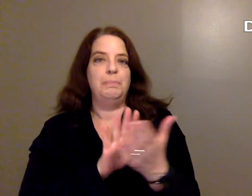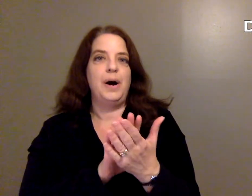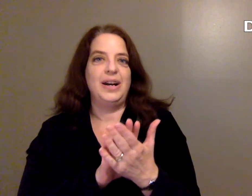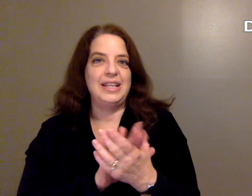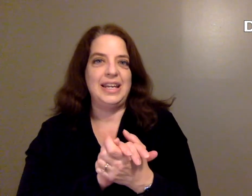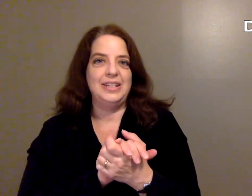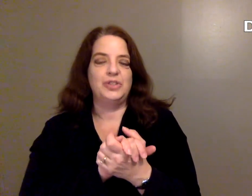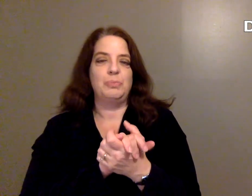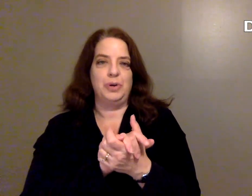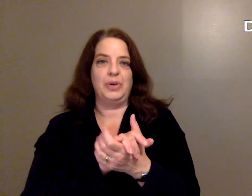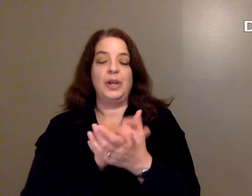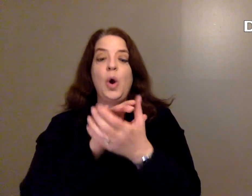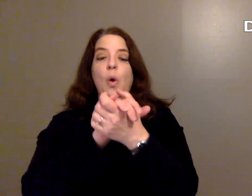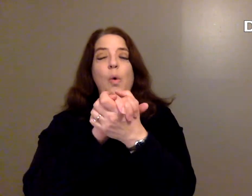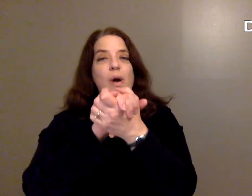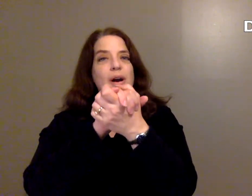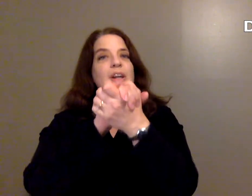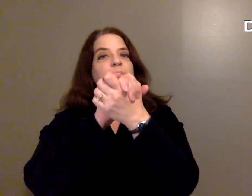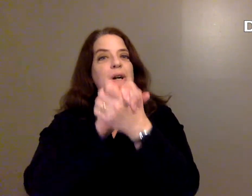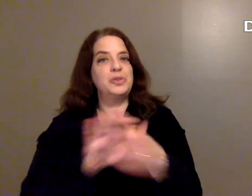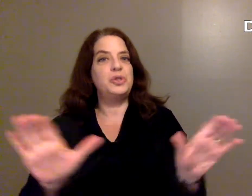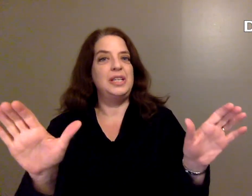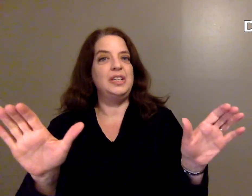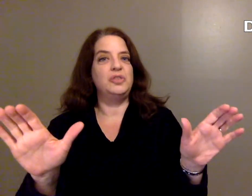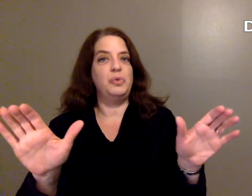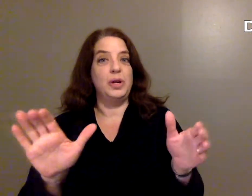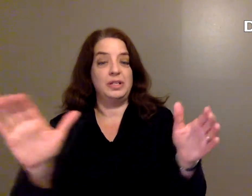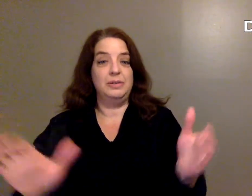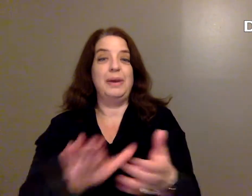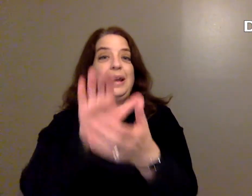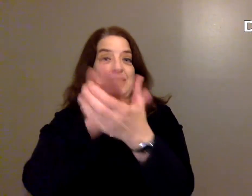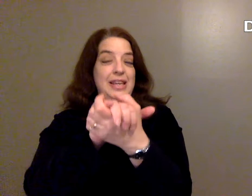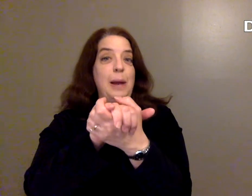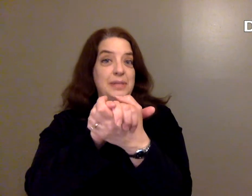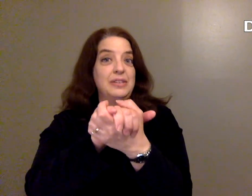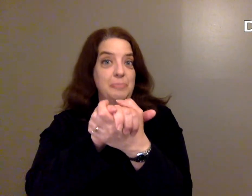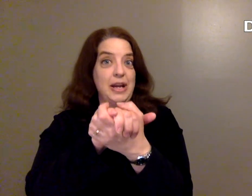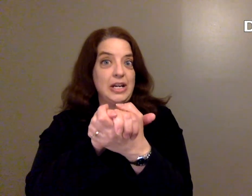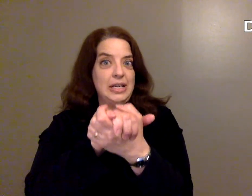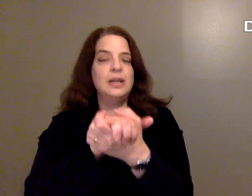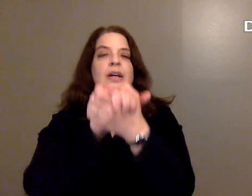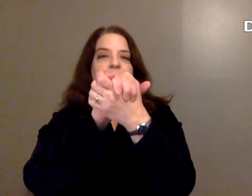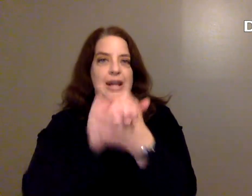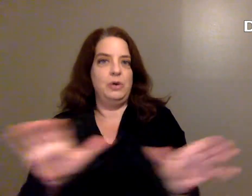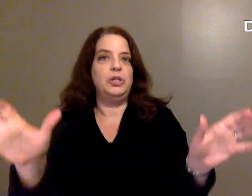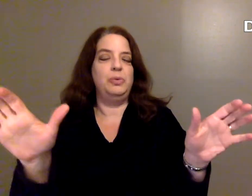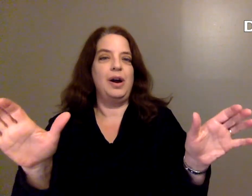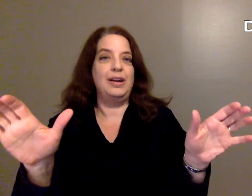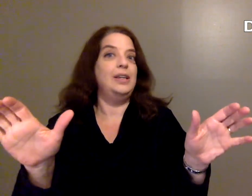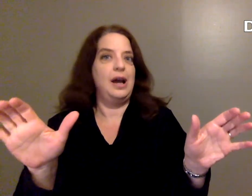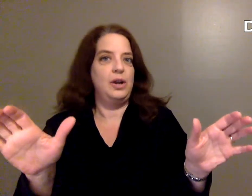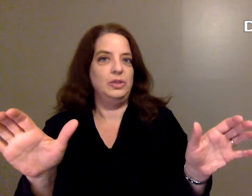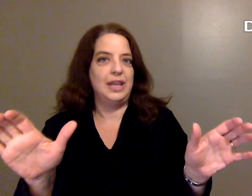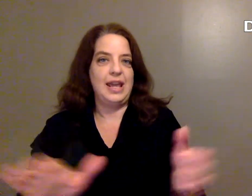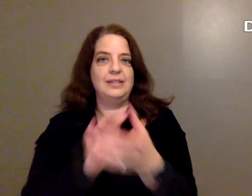bond is broken. Or you also see divorced, right? It's the opposite of married. Now you are not holding hands